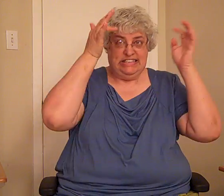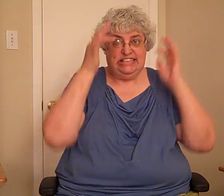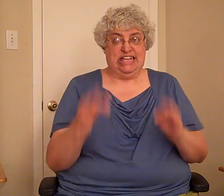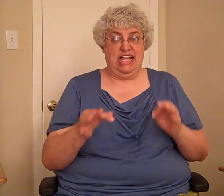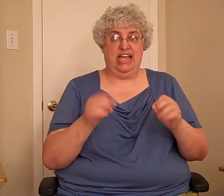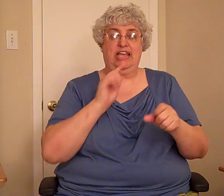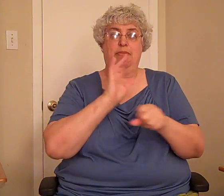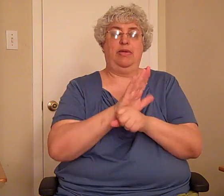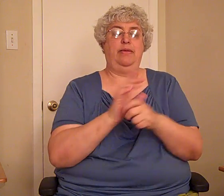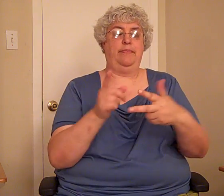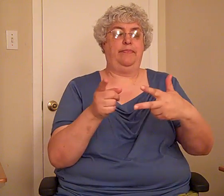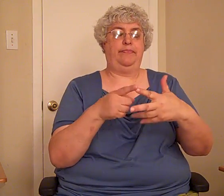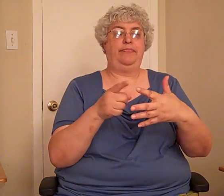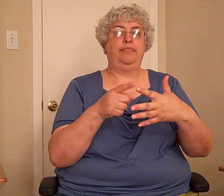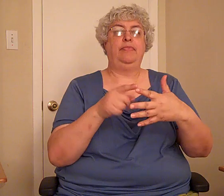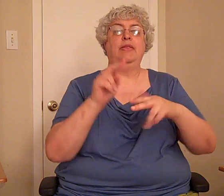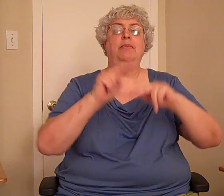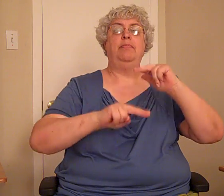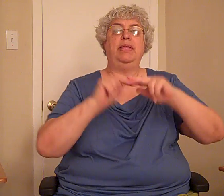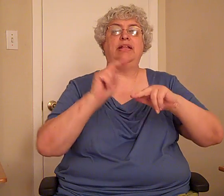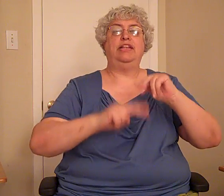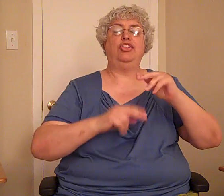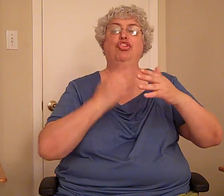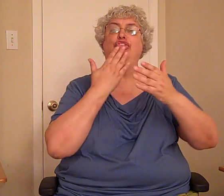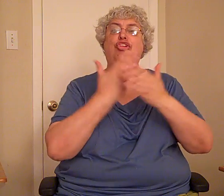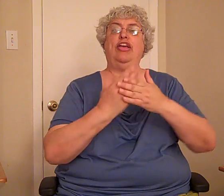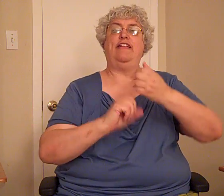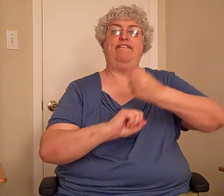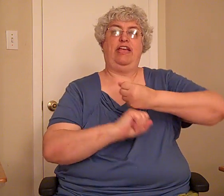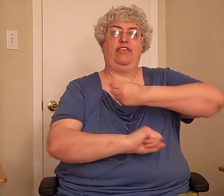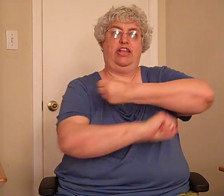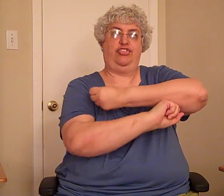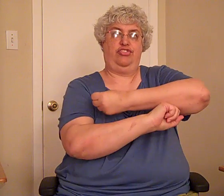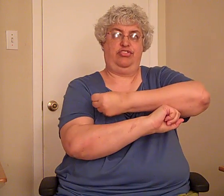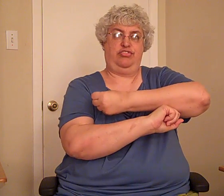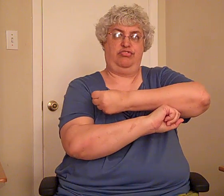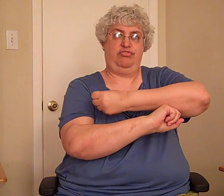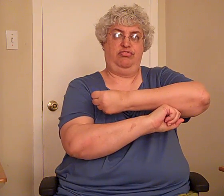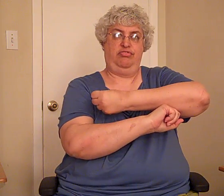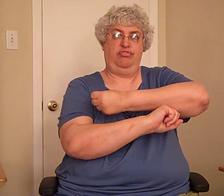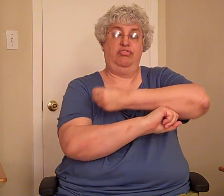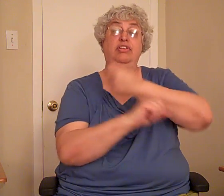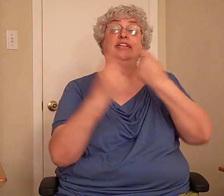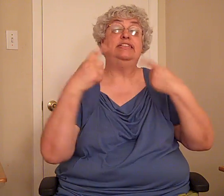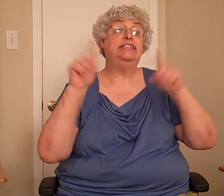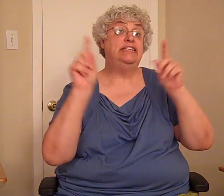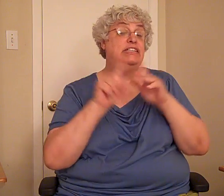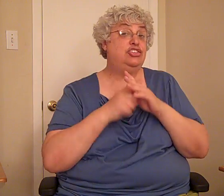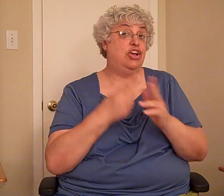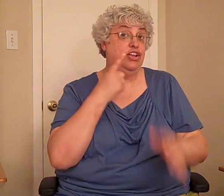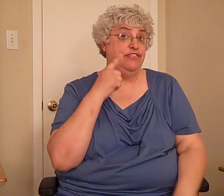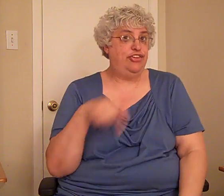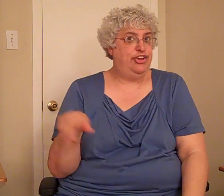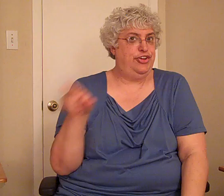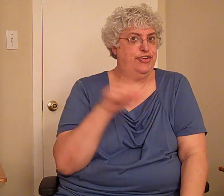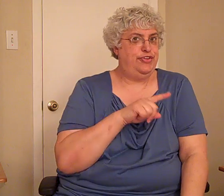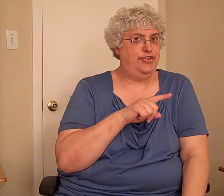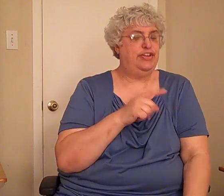you need to be building this business on a solid foundation. And this is where the success begins for you, okay? The success begins for you